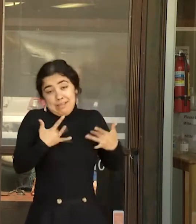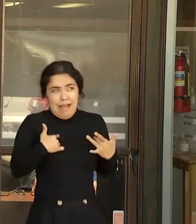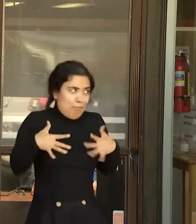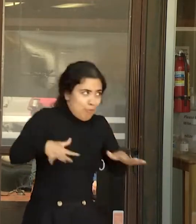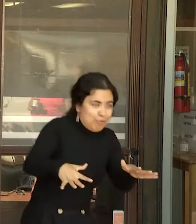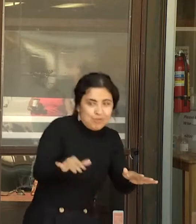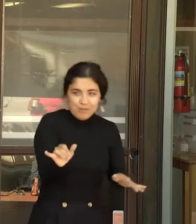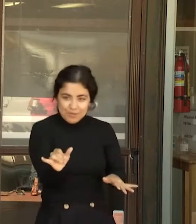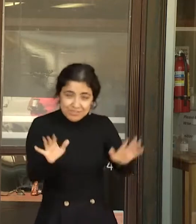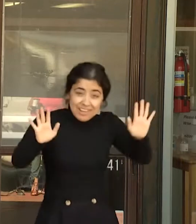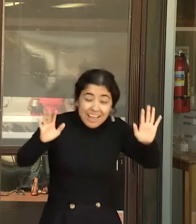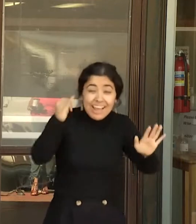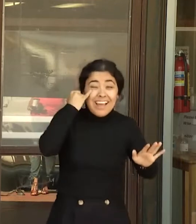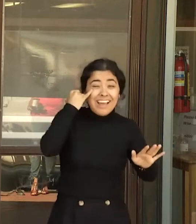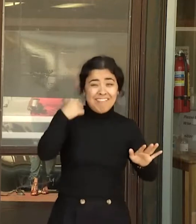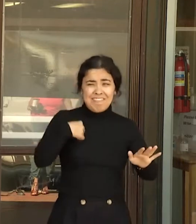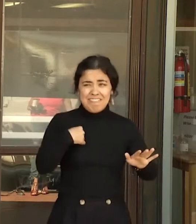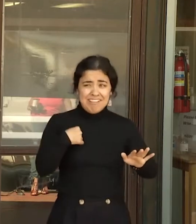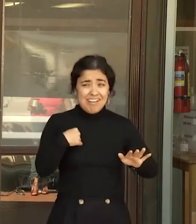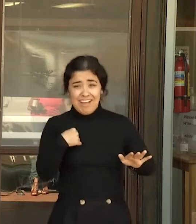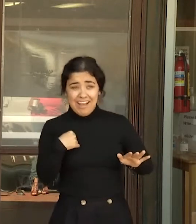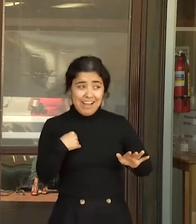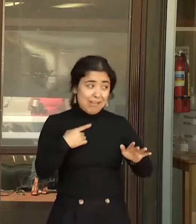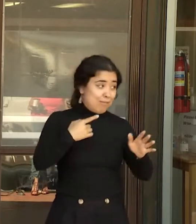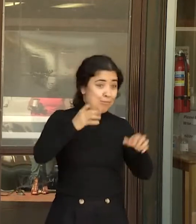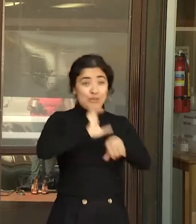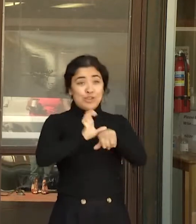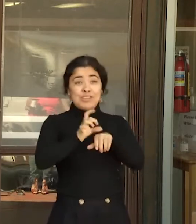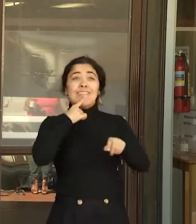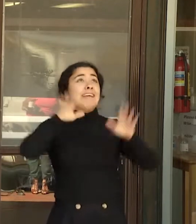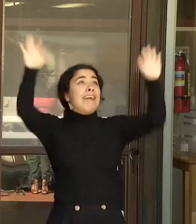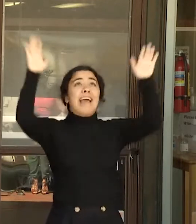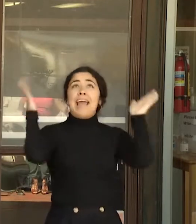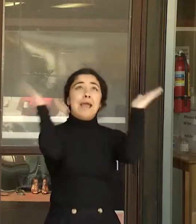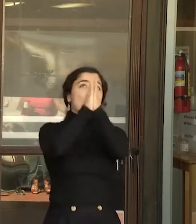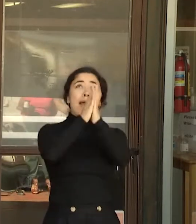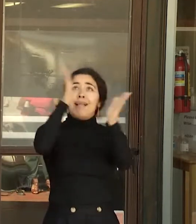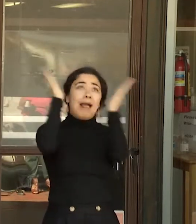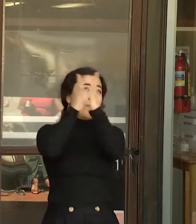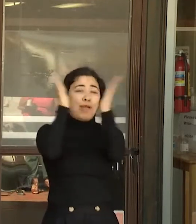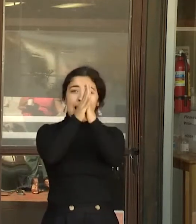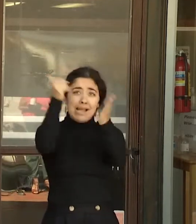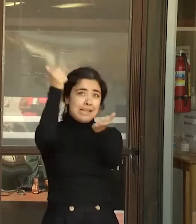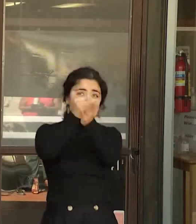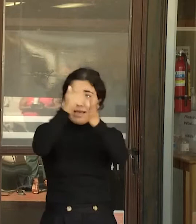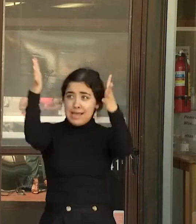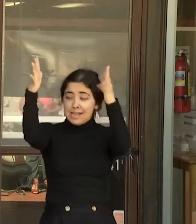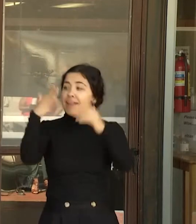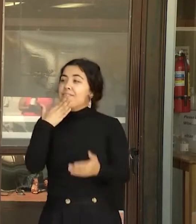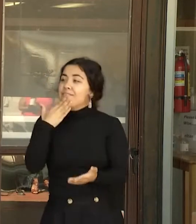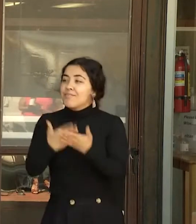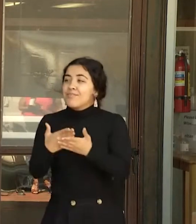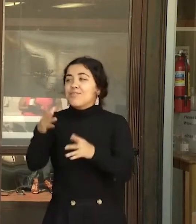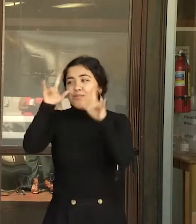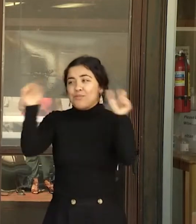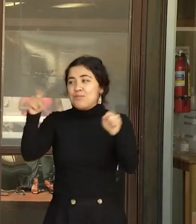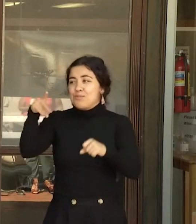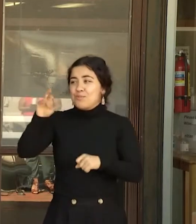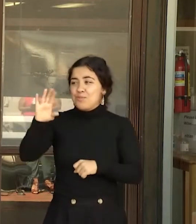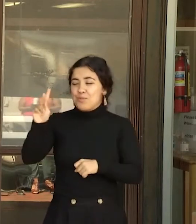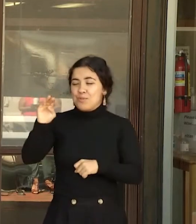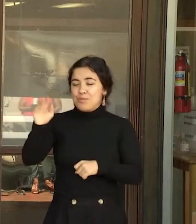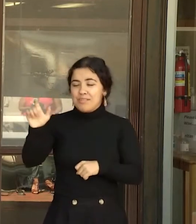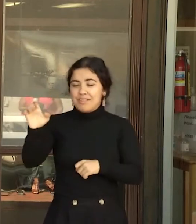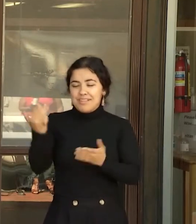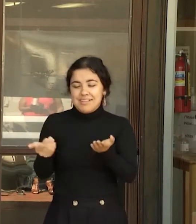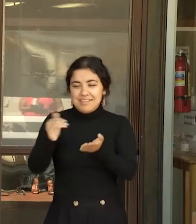So if I was in church, I would say, everybody say amen, clap your hands. Thank you, President Preckwinkle, again.